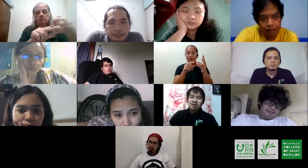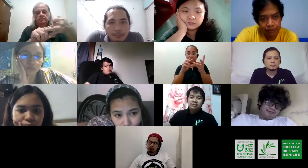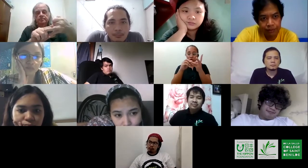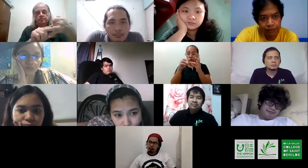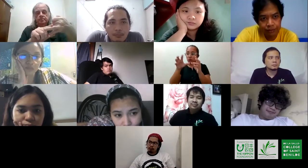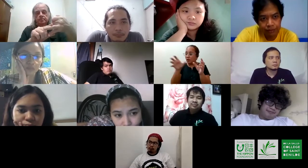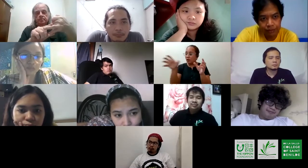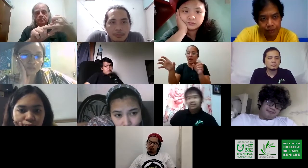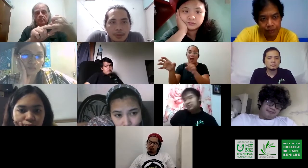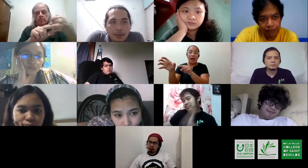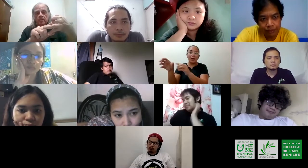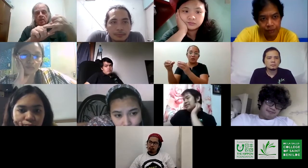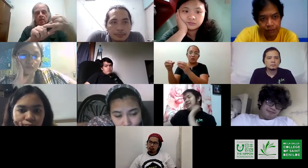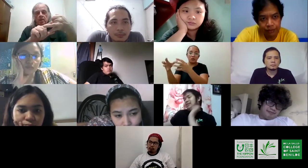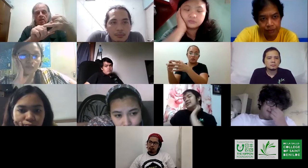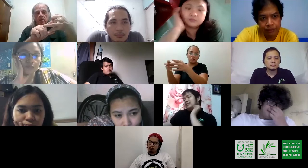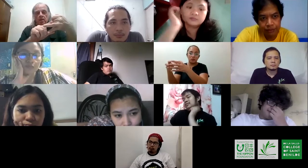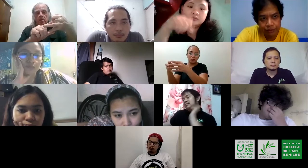other group.